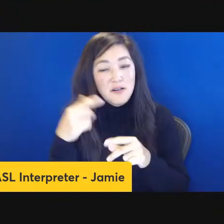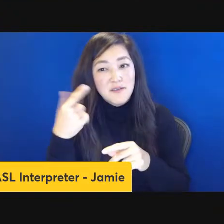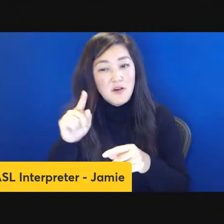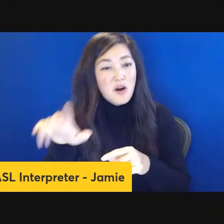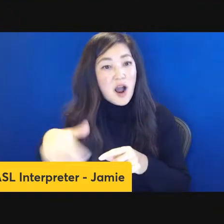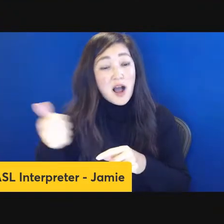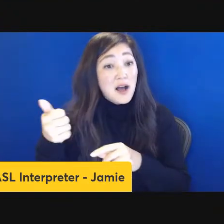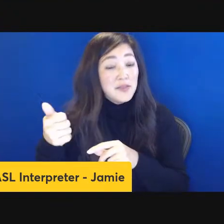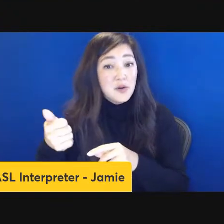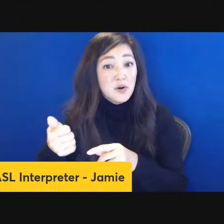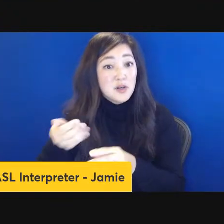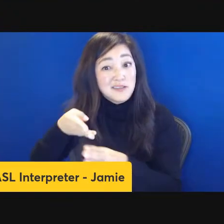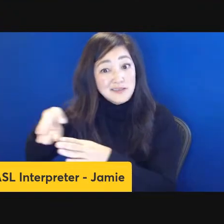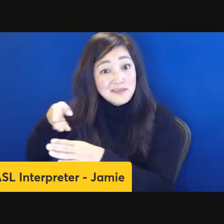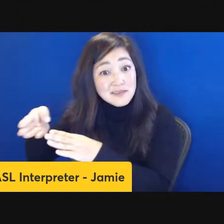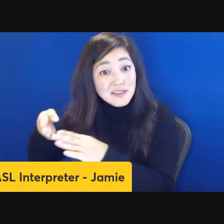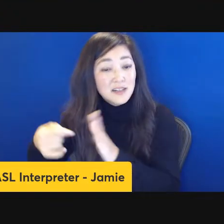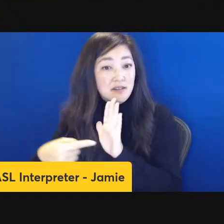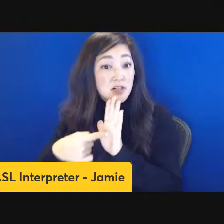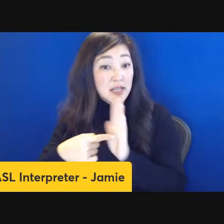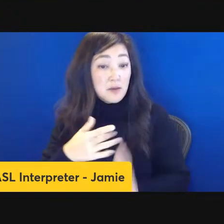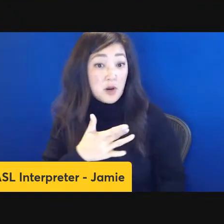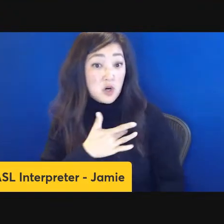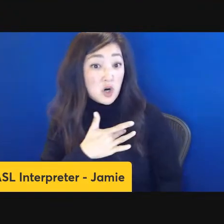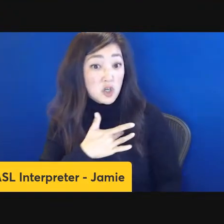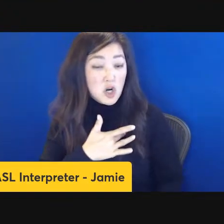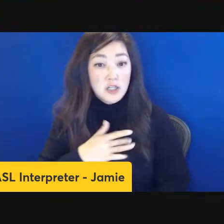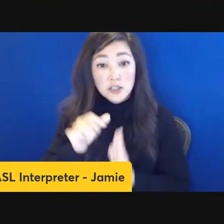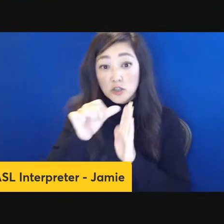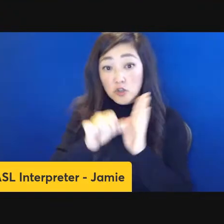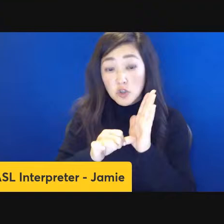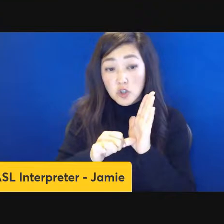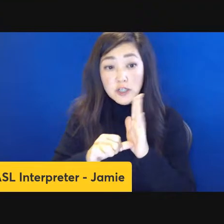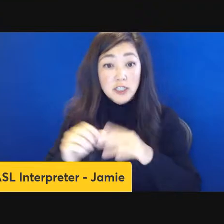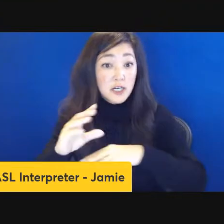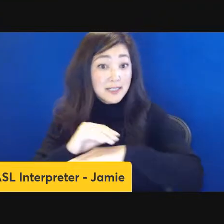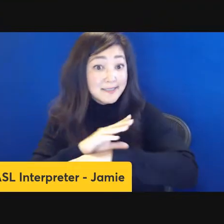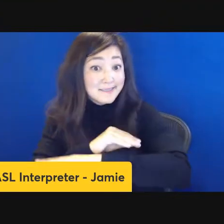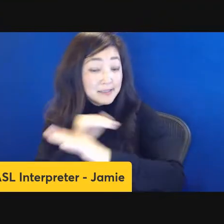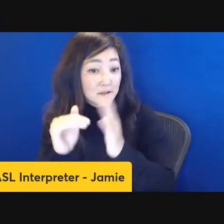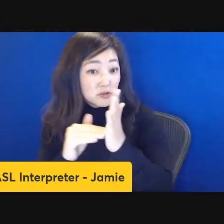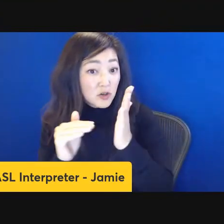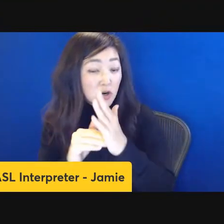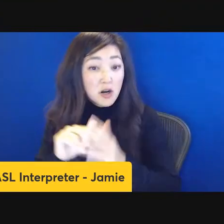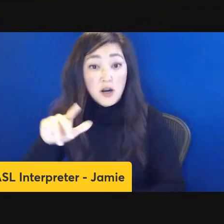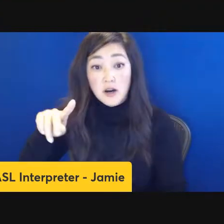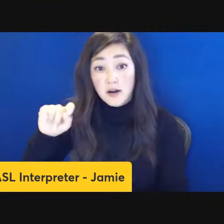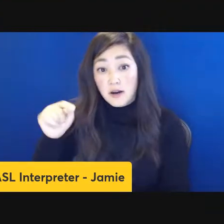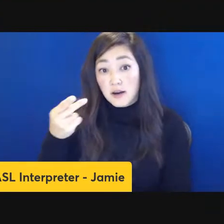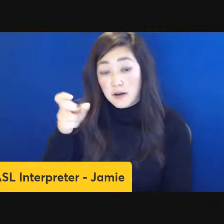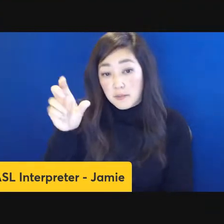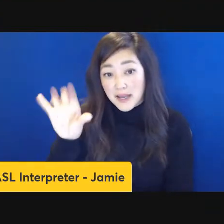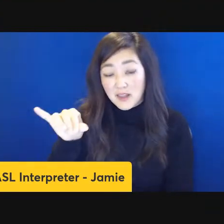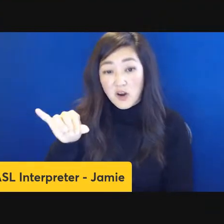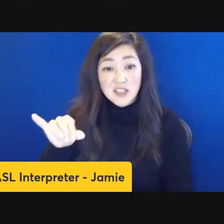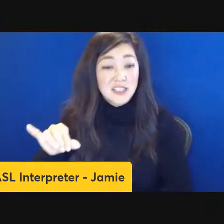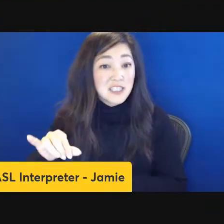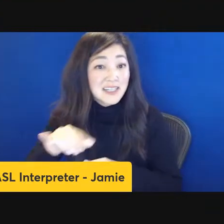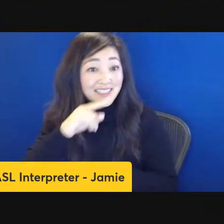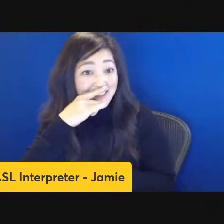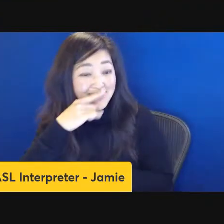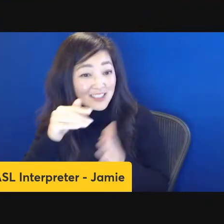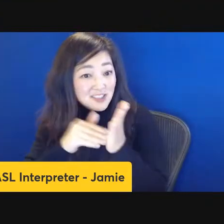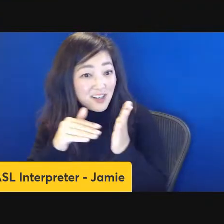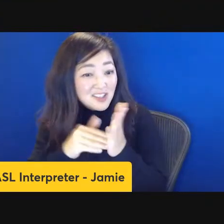subspecialties, such as cardiology, surgery, oncology, pathology, pediatrics, and more. These